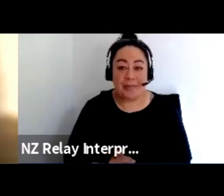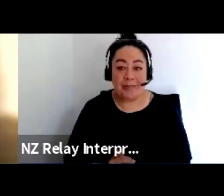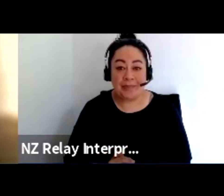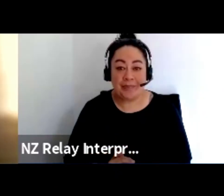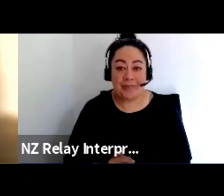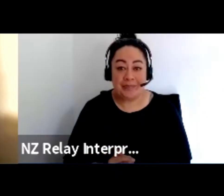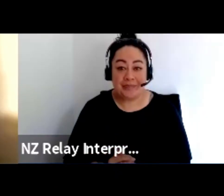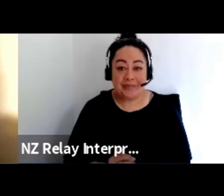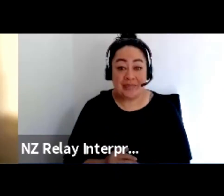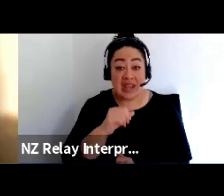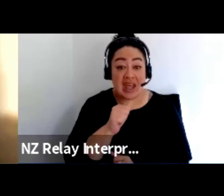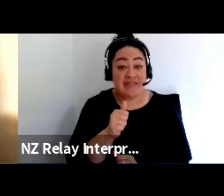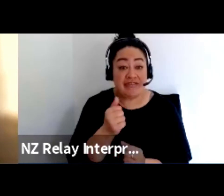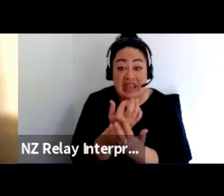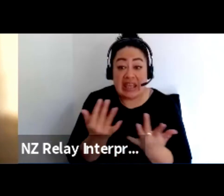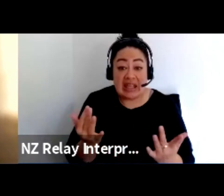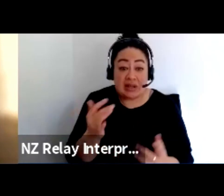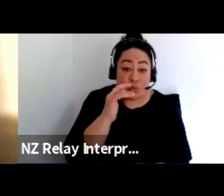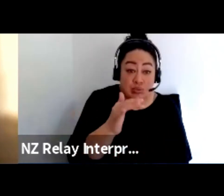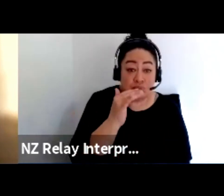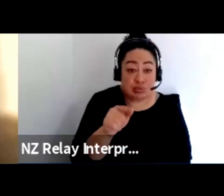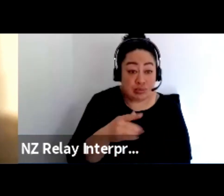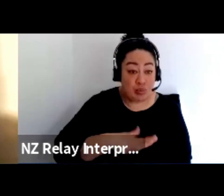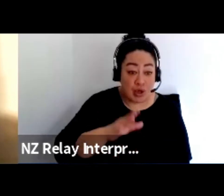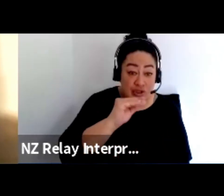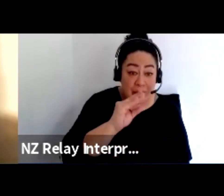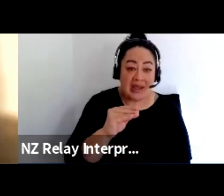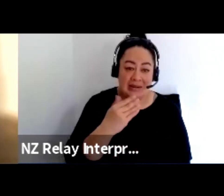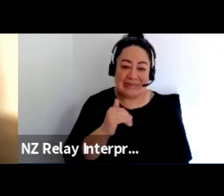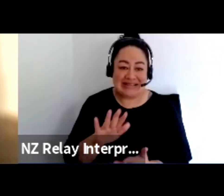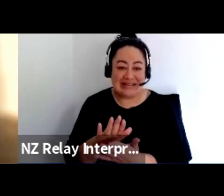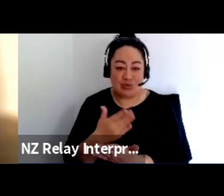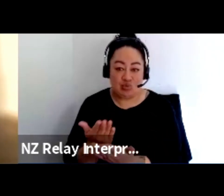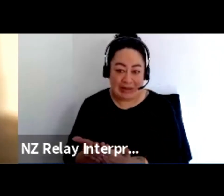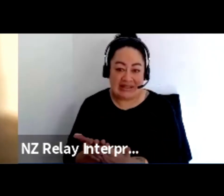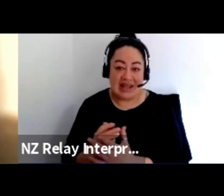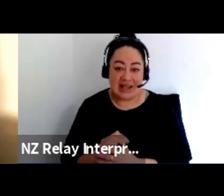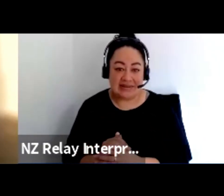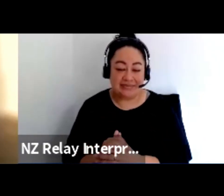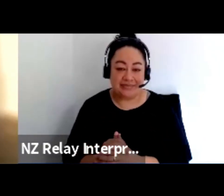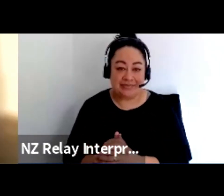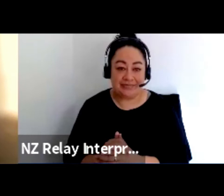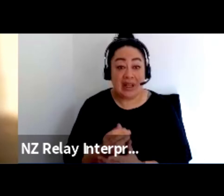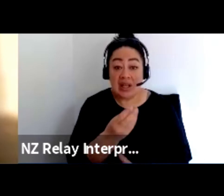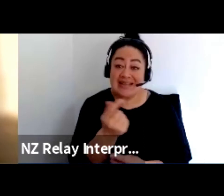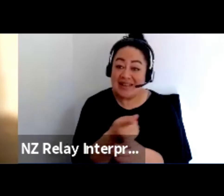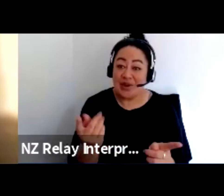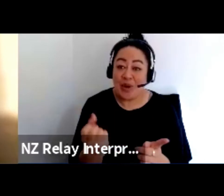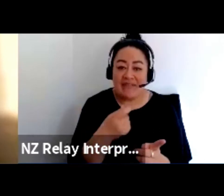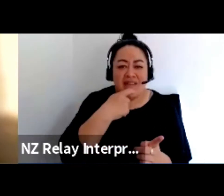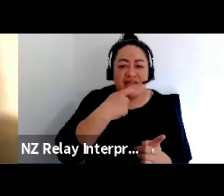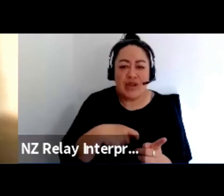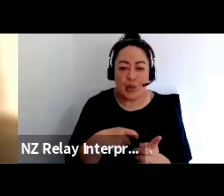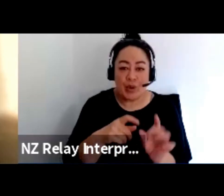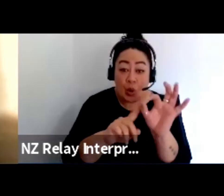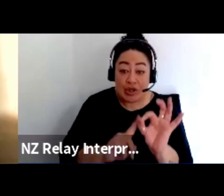Any reo you use, that would be really helpful. Some of you have sent in several questions. What